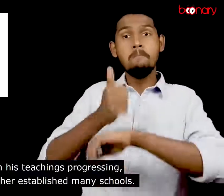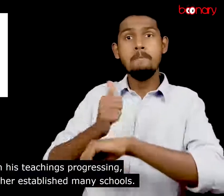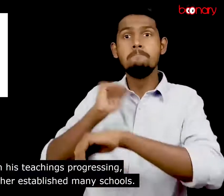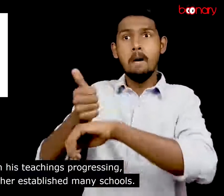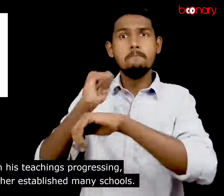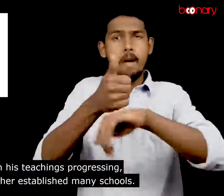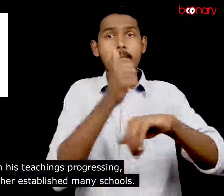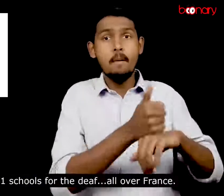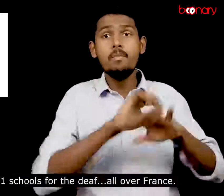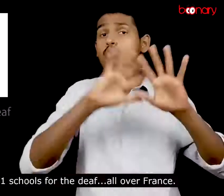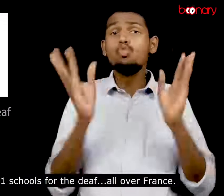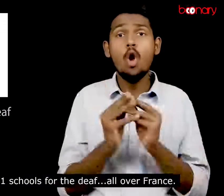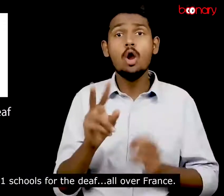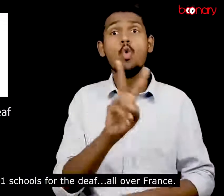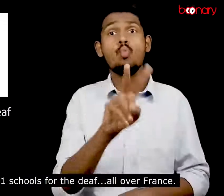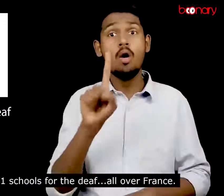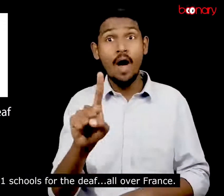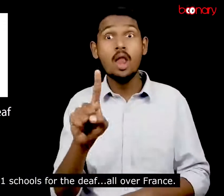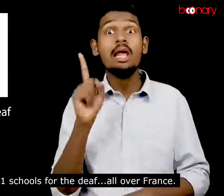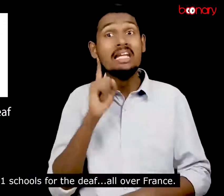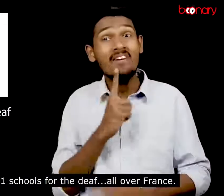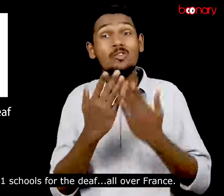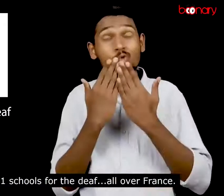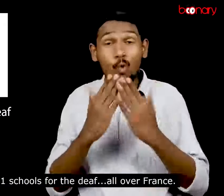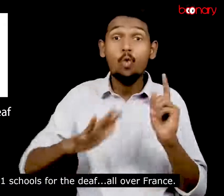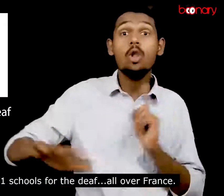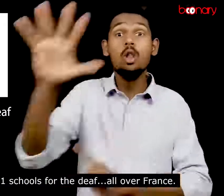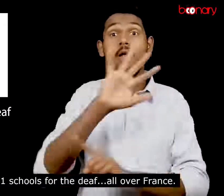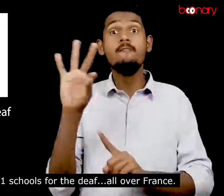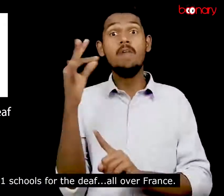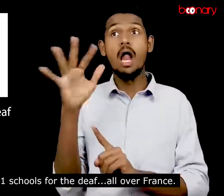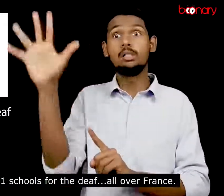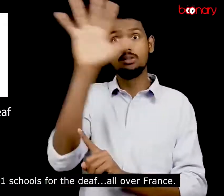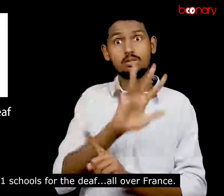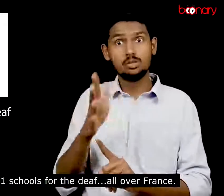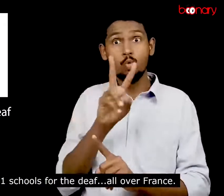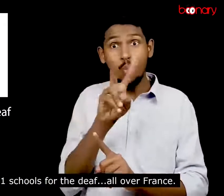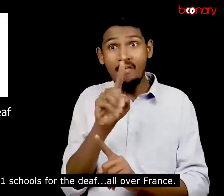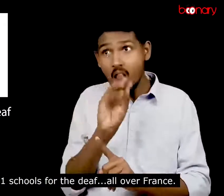schools. He established 21 schools all over France.